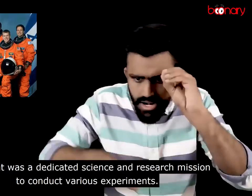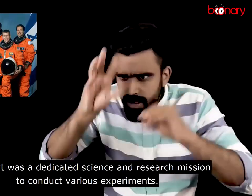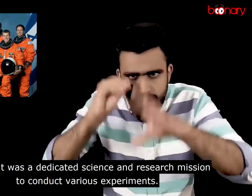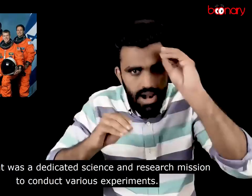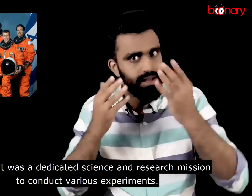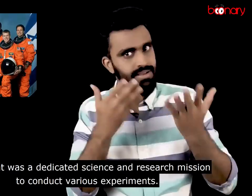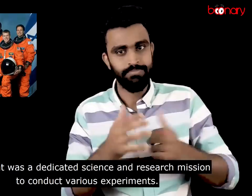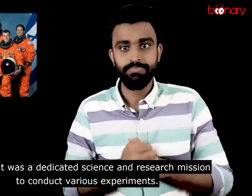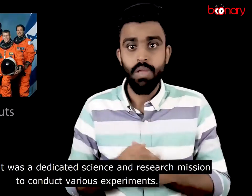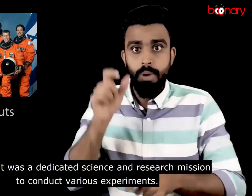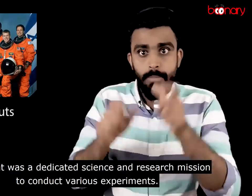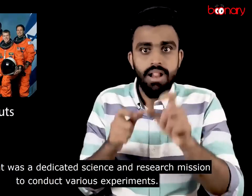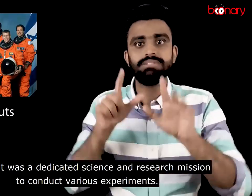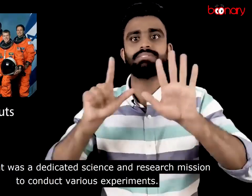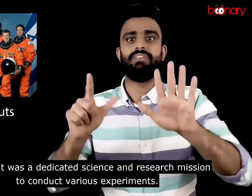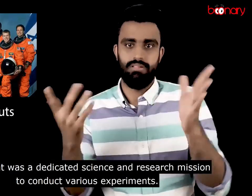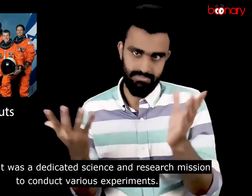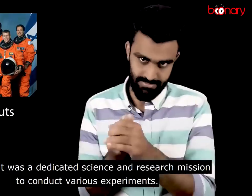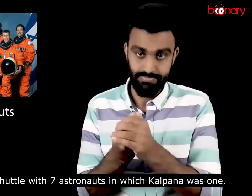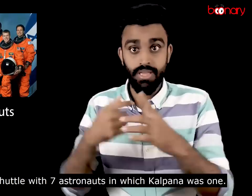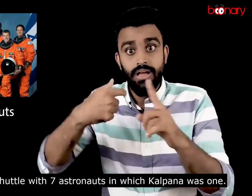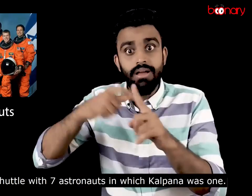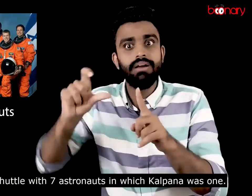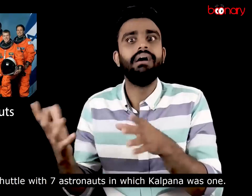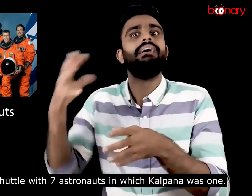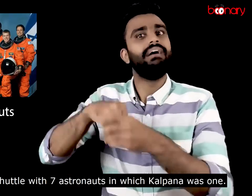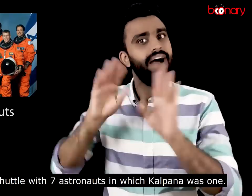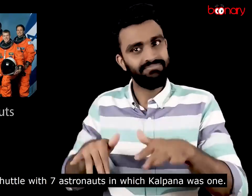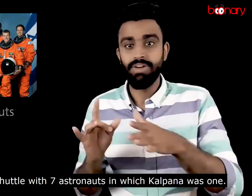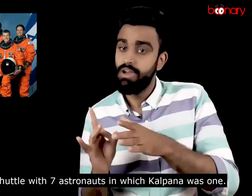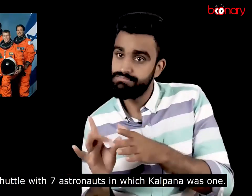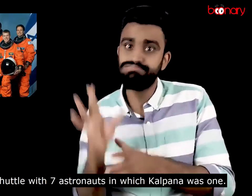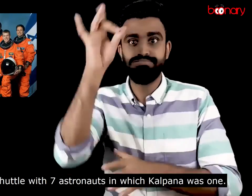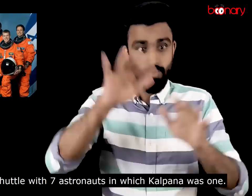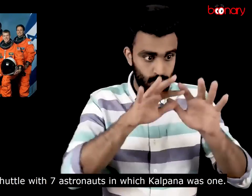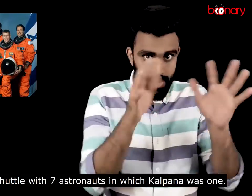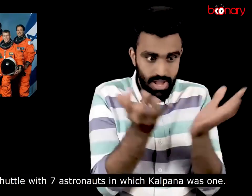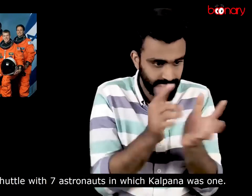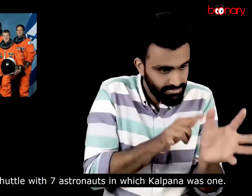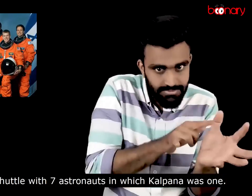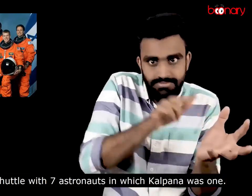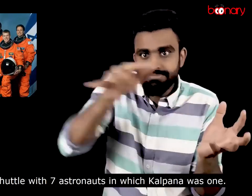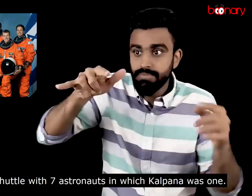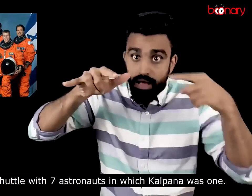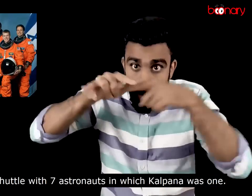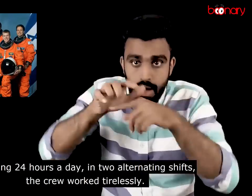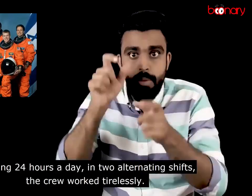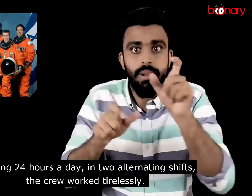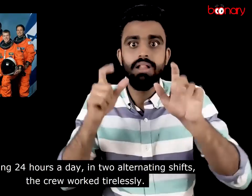and research mission to conduct various experiments. It was a shuttle with seven astronauts in which Kalpana was one. working